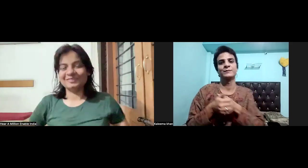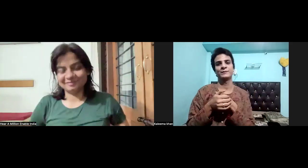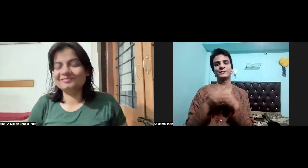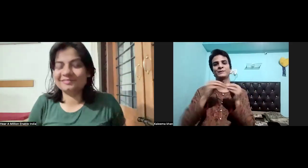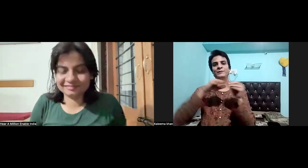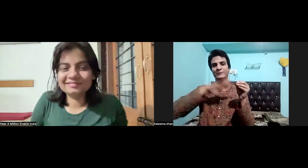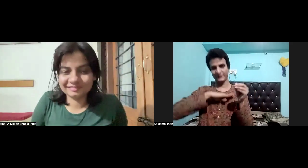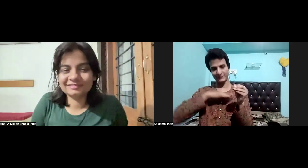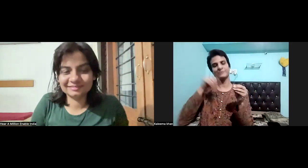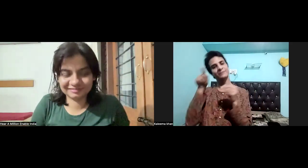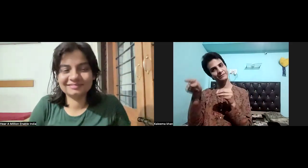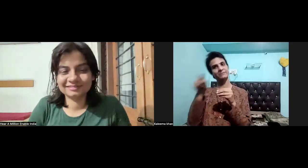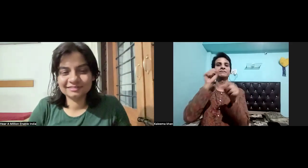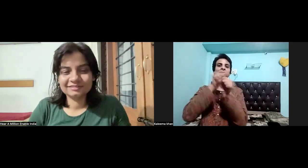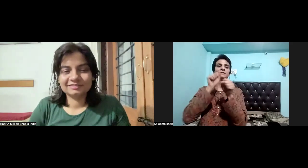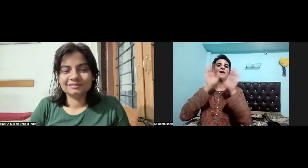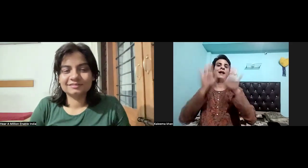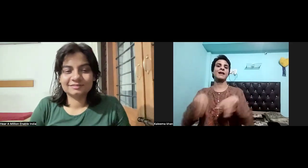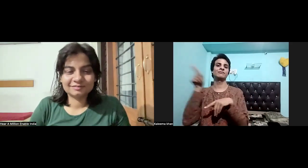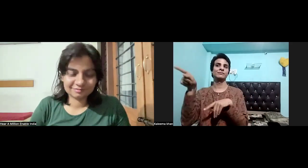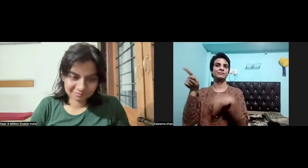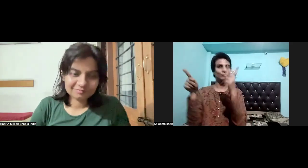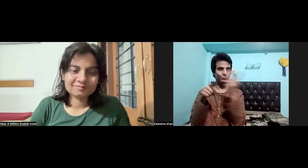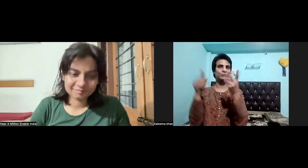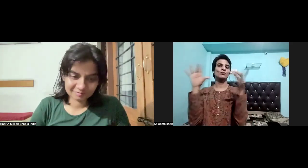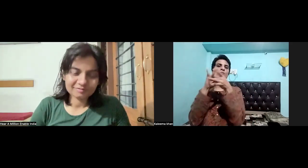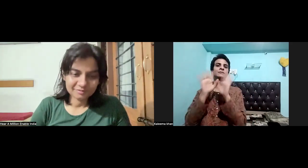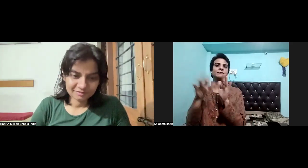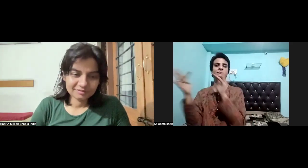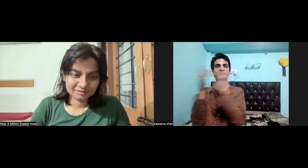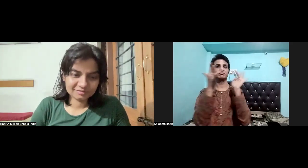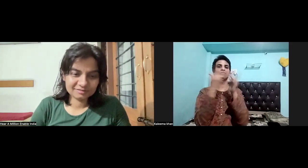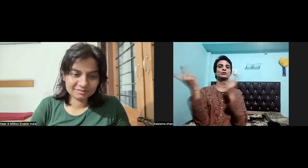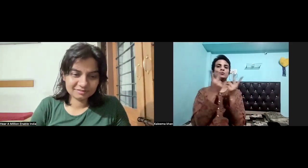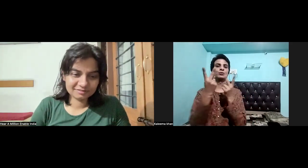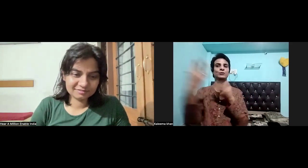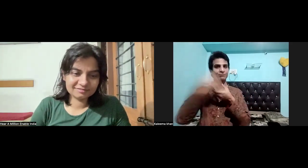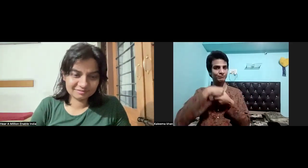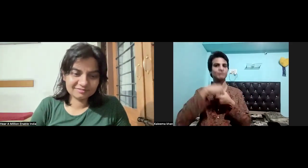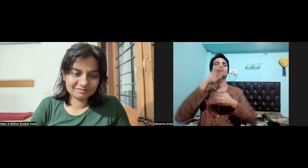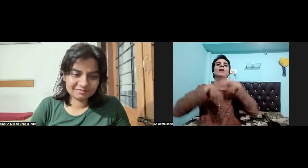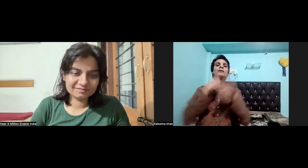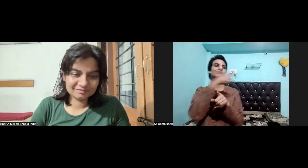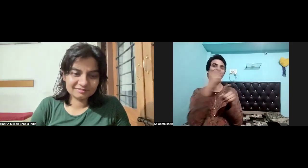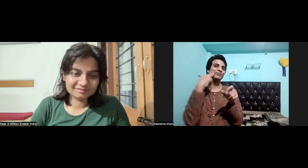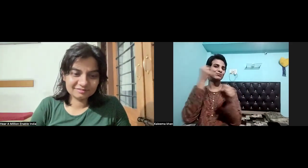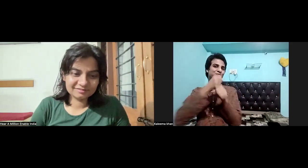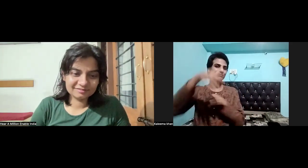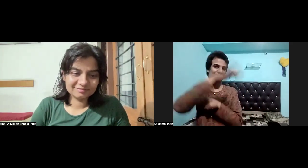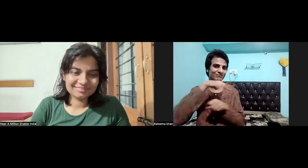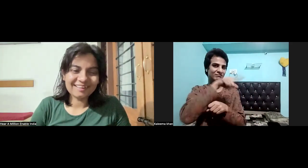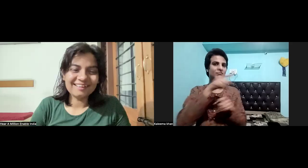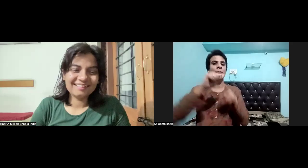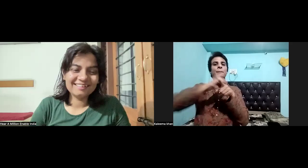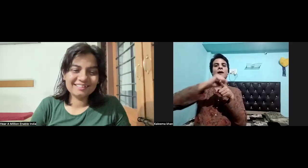Mumbai. Oh, okay, okay. You have signed Mumbai. Okay. Yeah. So there are two deaf people who are working over there. So they connected with